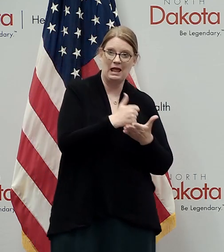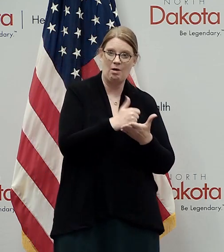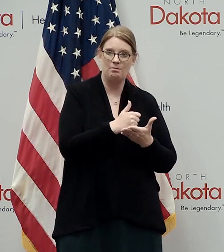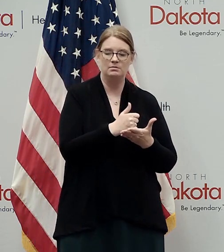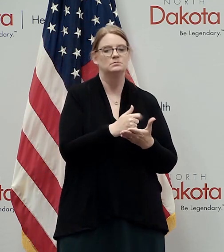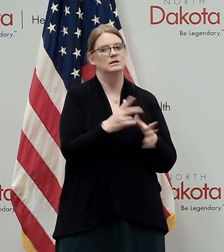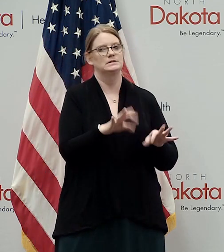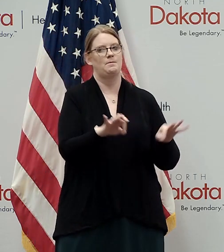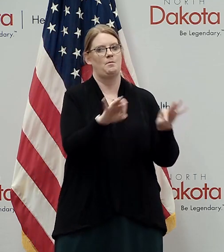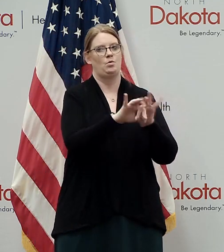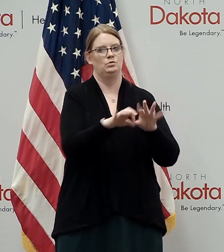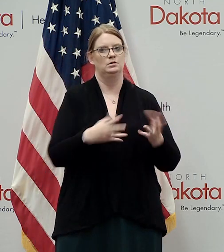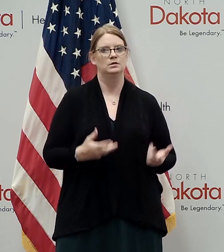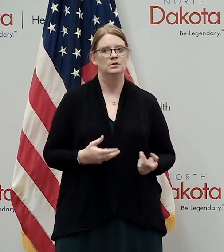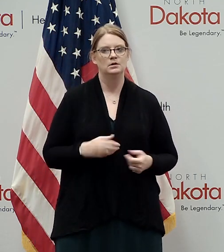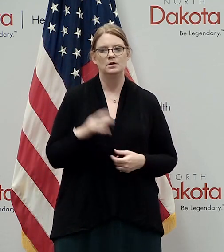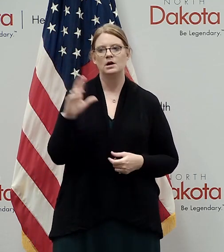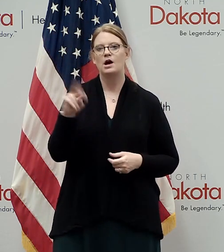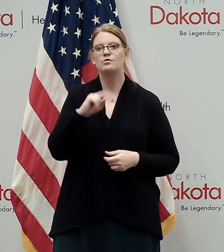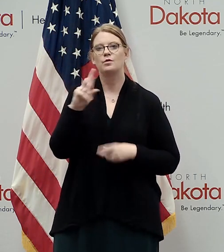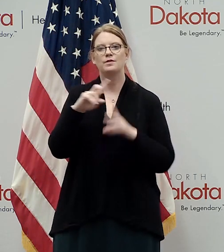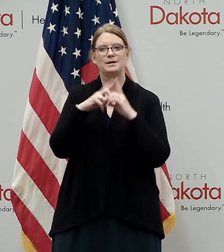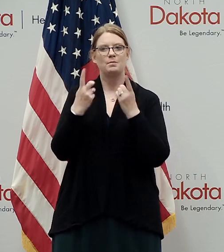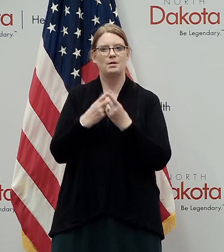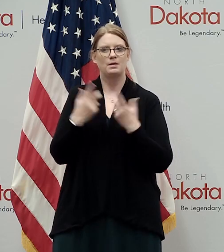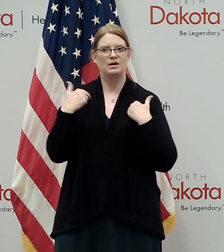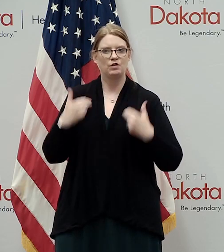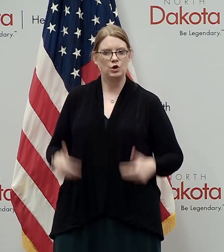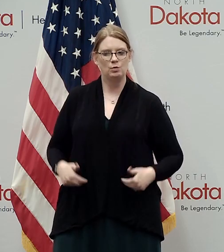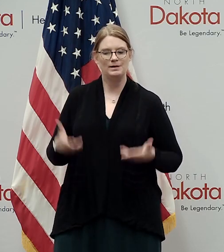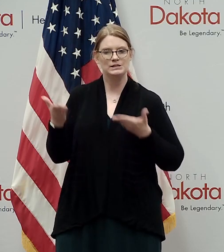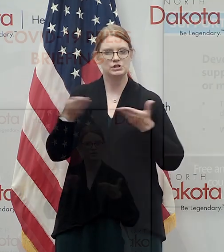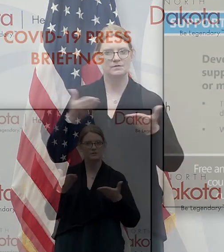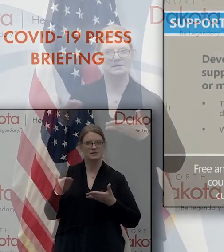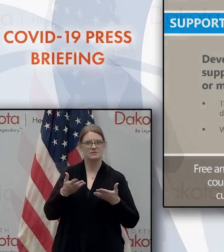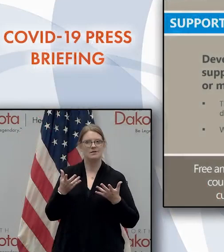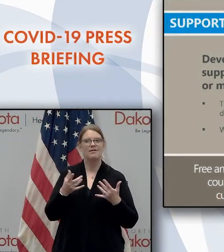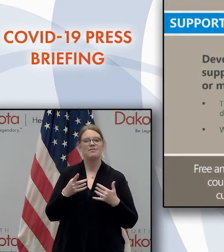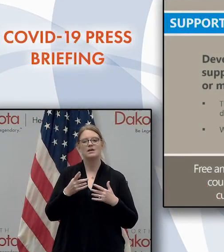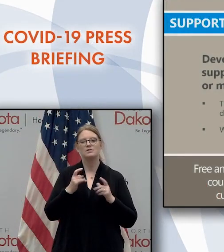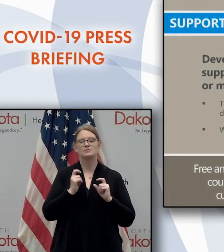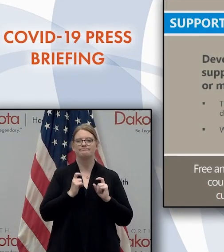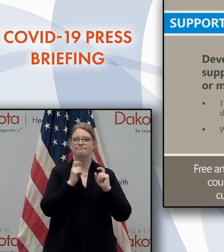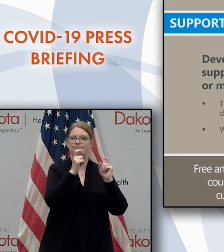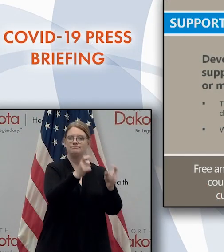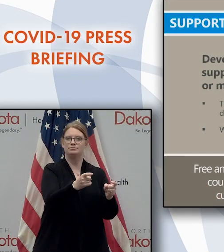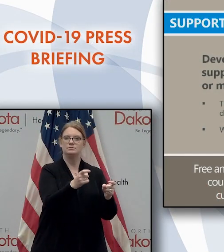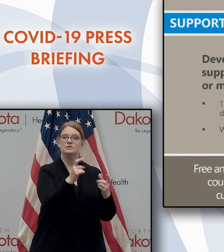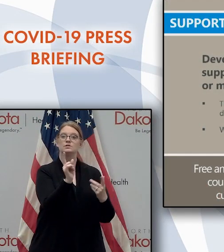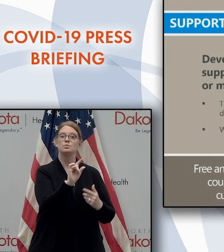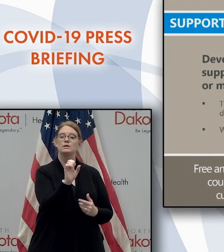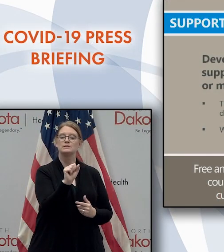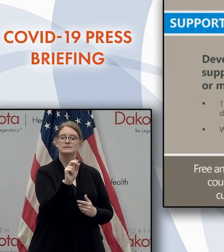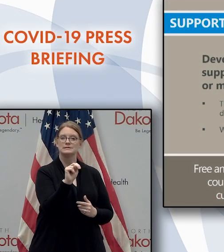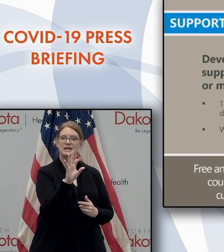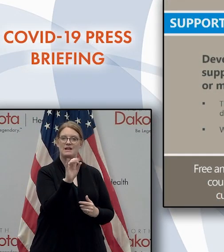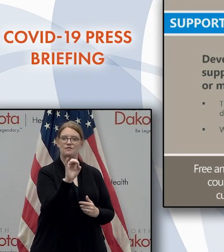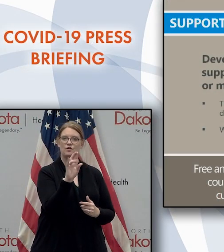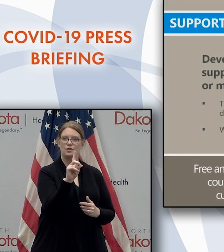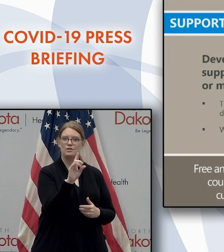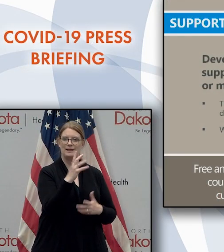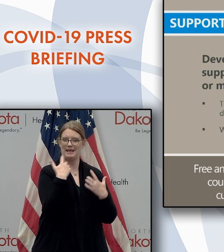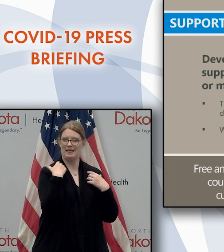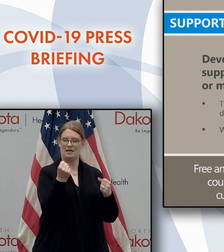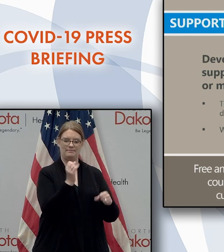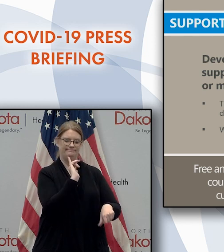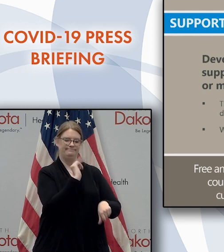important. Our own North Dakota Department of Human Services is announcing an award. It's going to Sanford Health to develop and implement